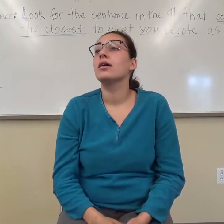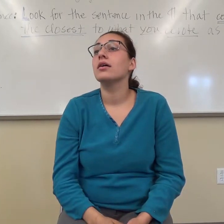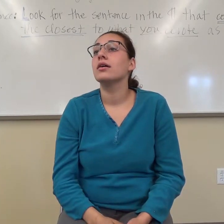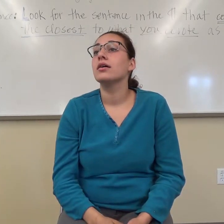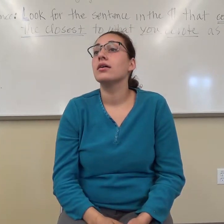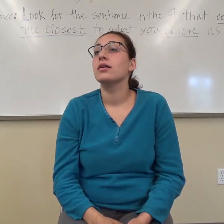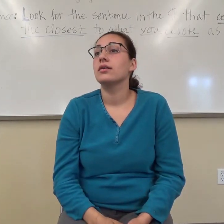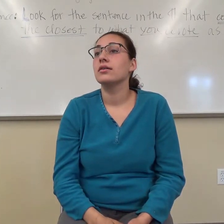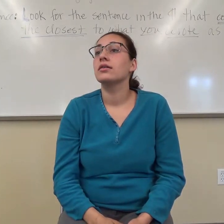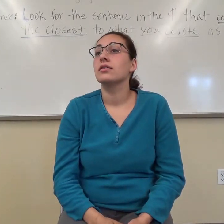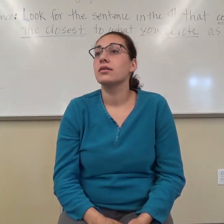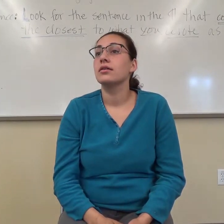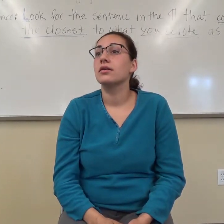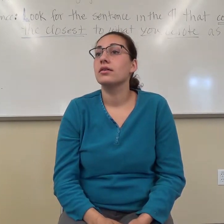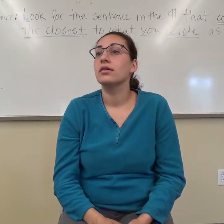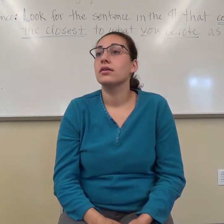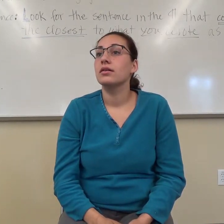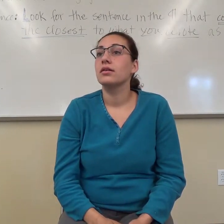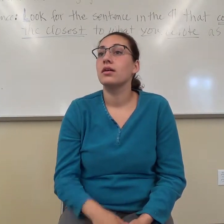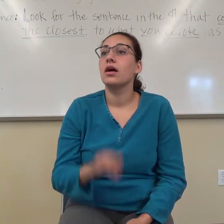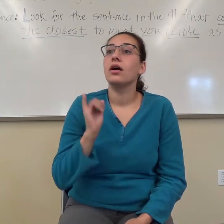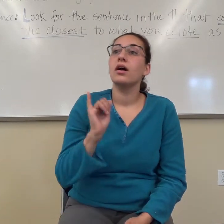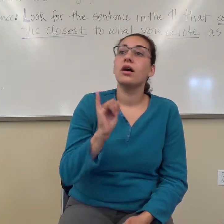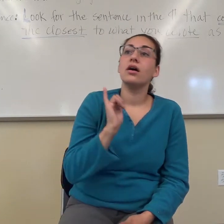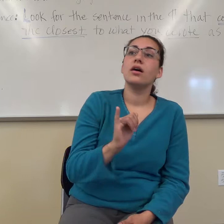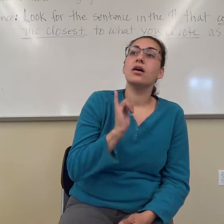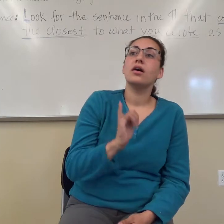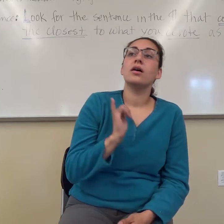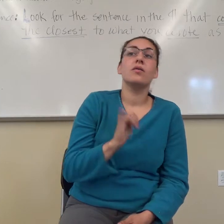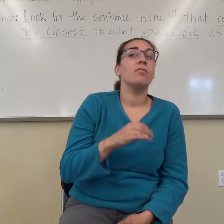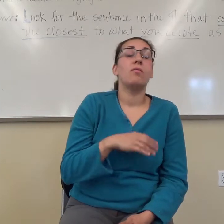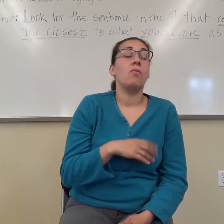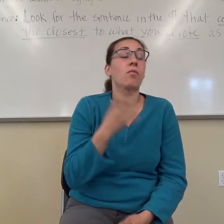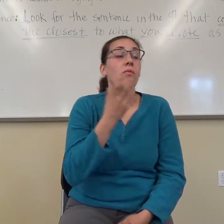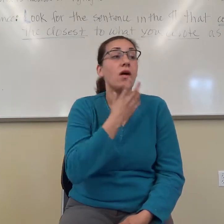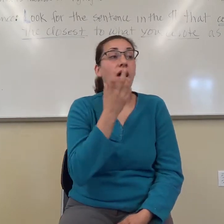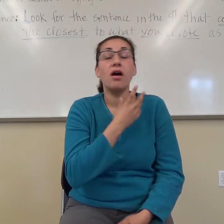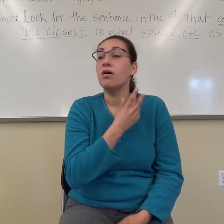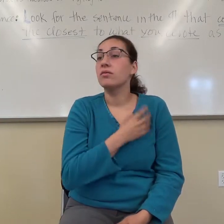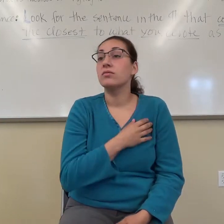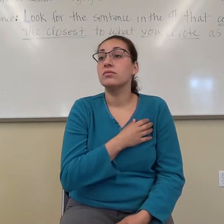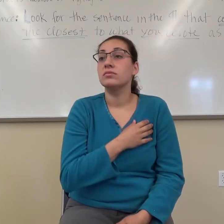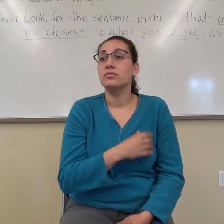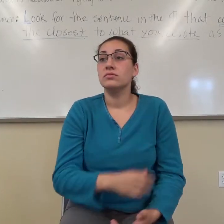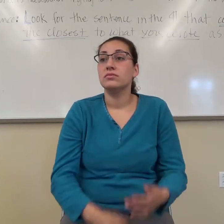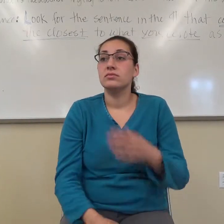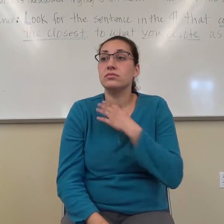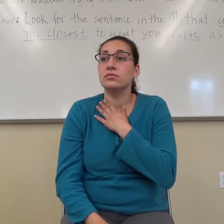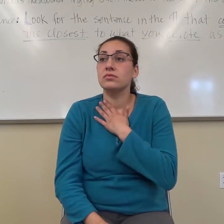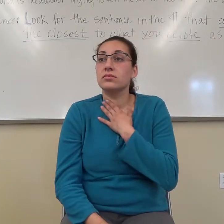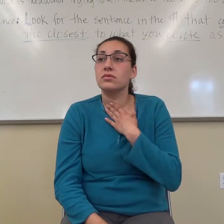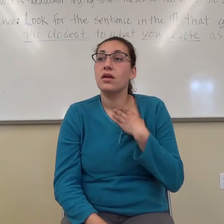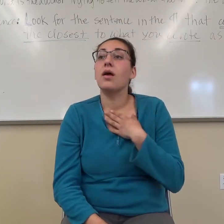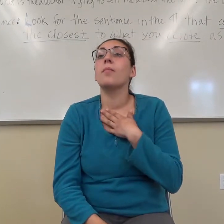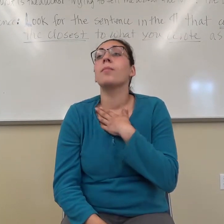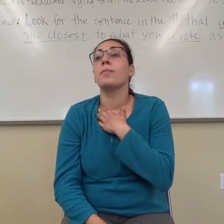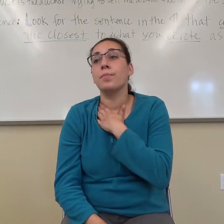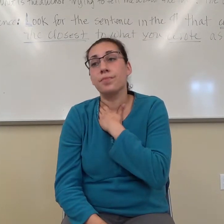happens anymore, then you got burned at the stake. Let's see if we can find a picture of somebody being, oh, here's a